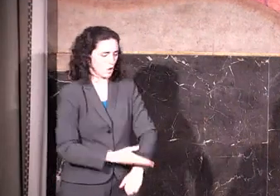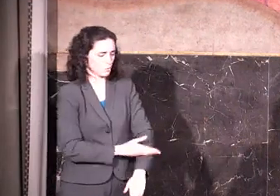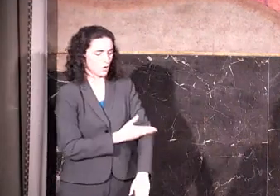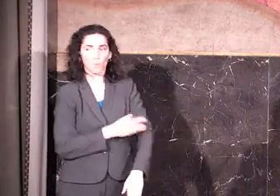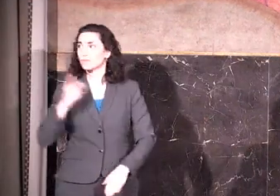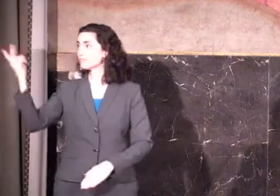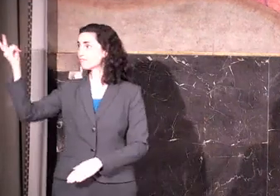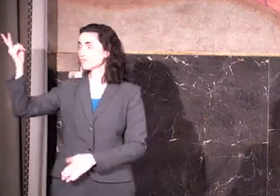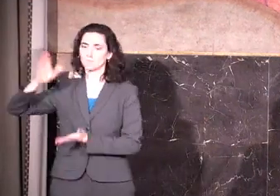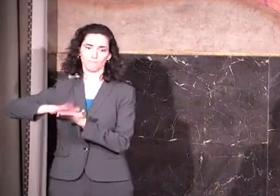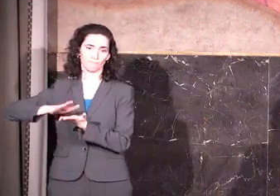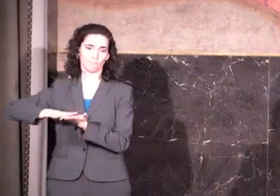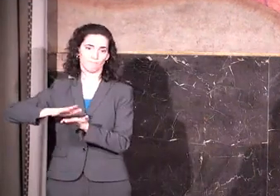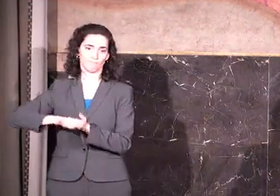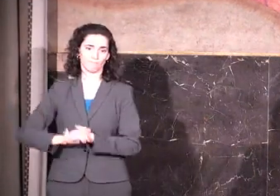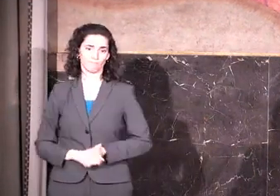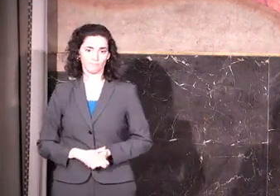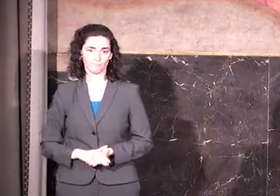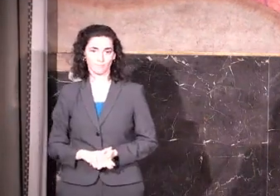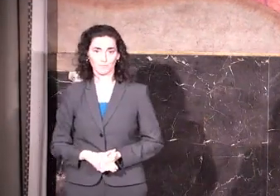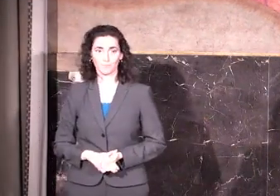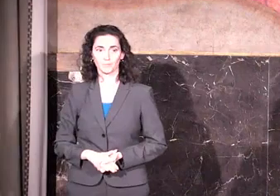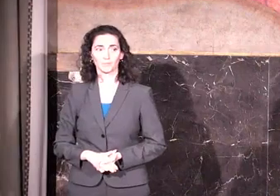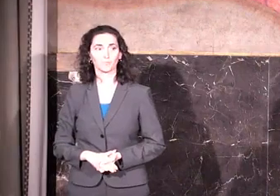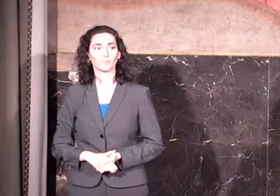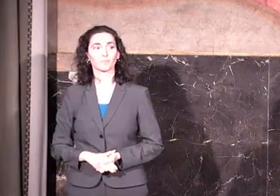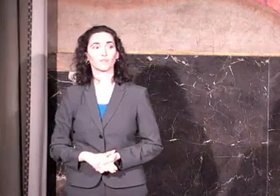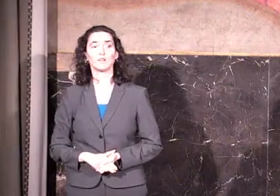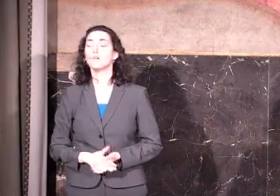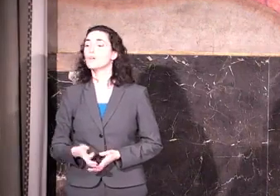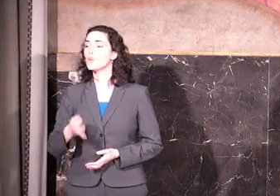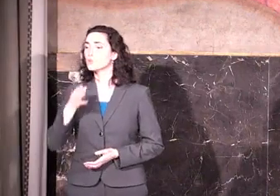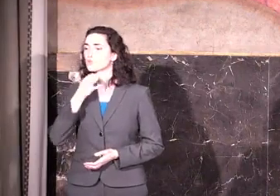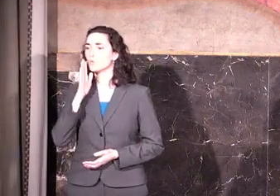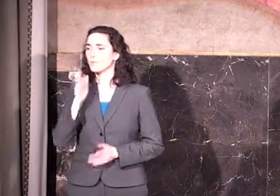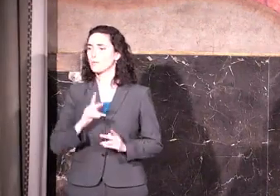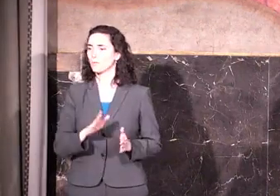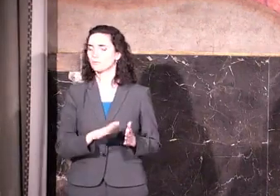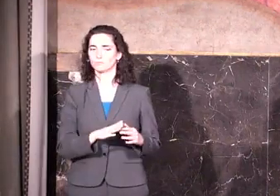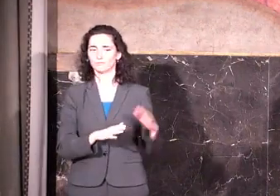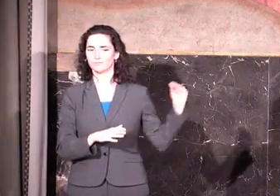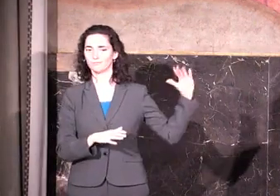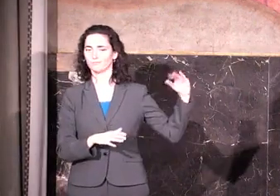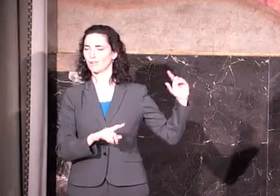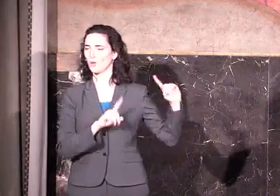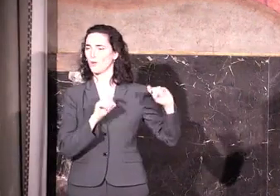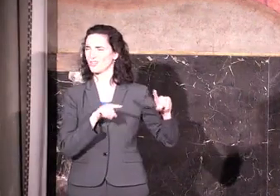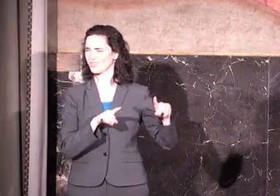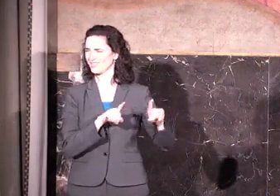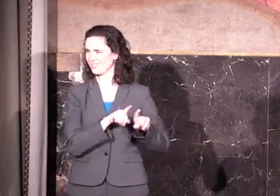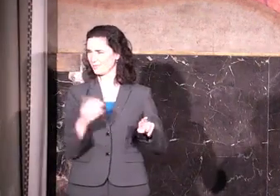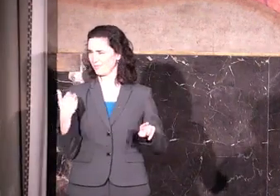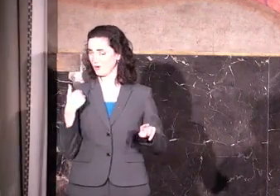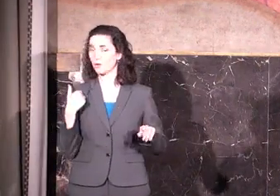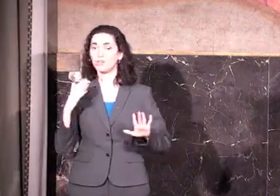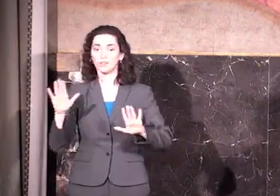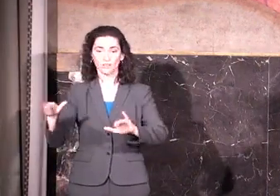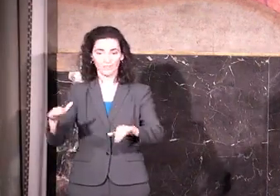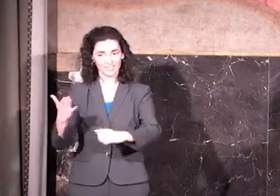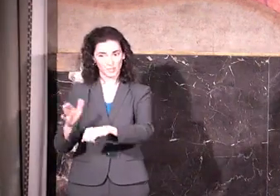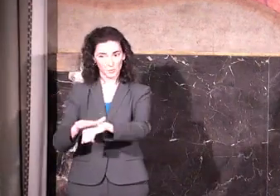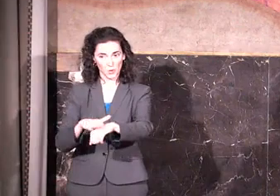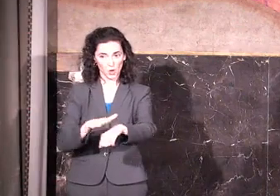I'll get to my public questions in just a moment, but we're now into the month of May. We're less than a month from hurricane